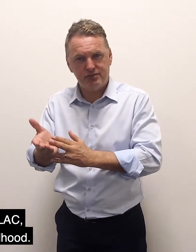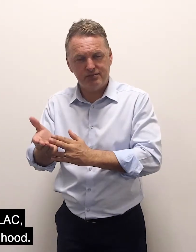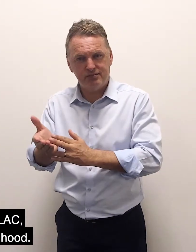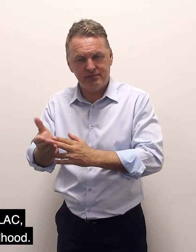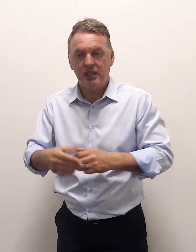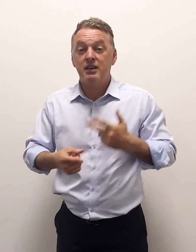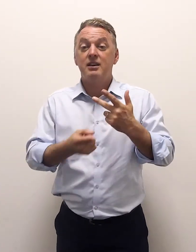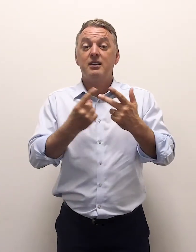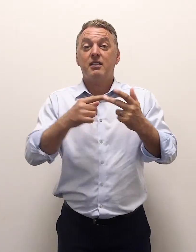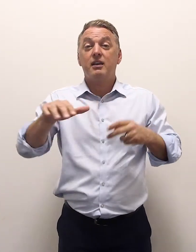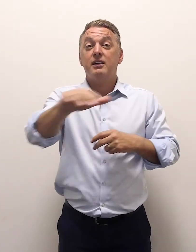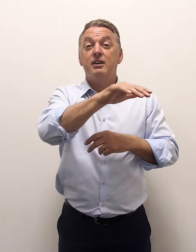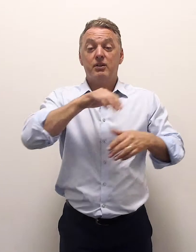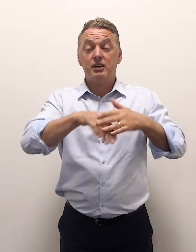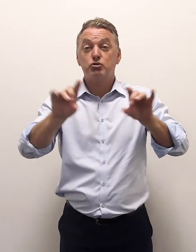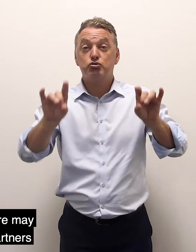early childhood.